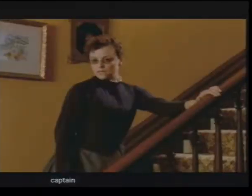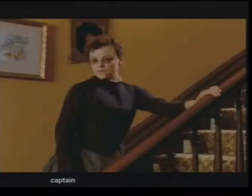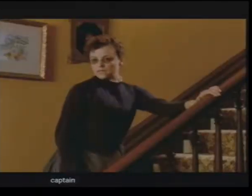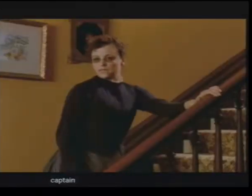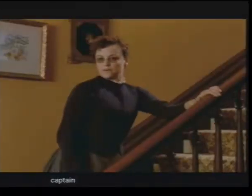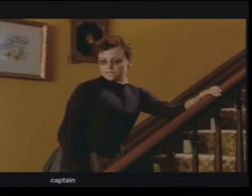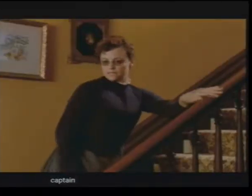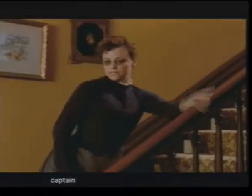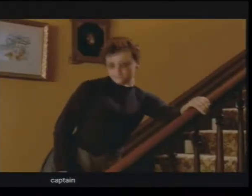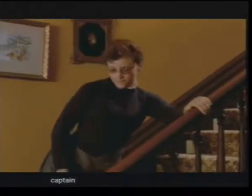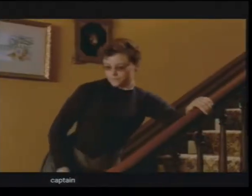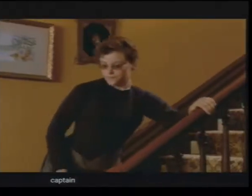Captain?